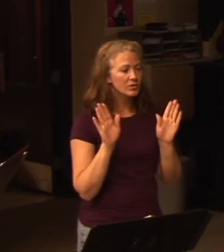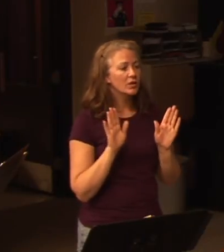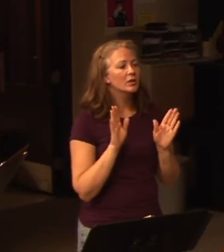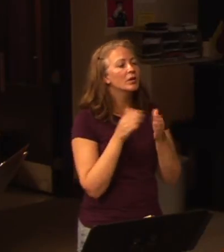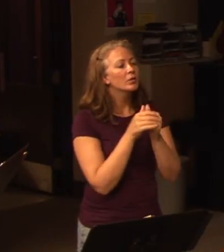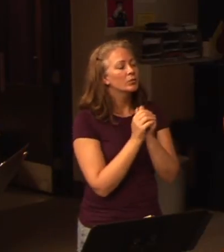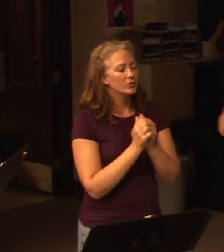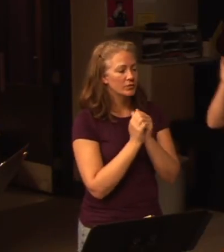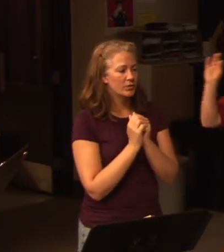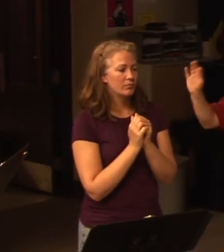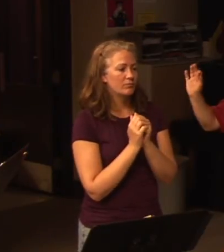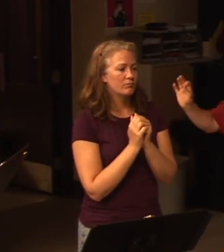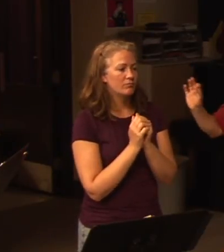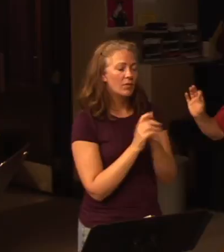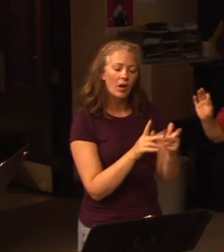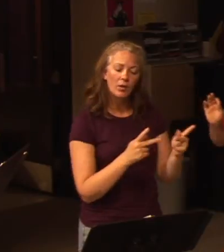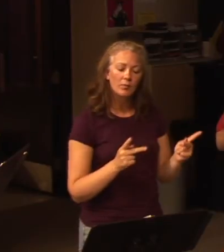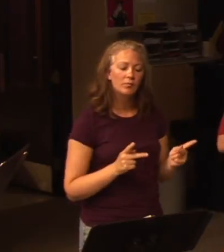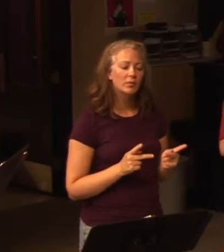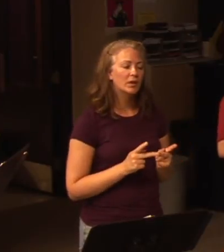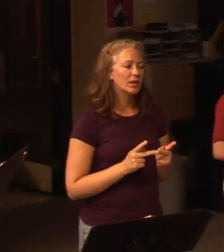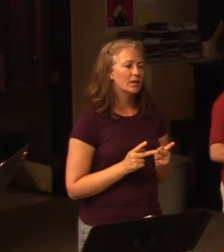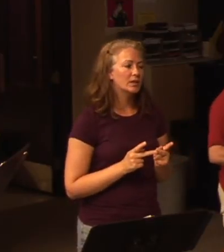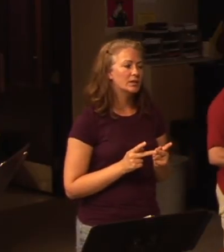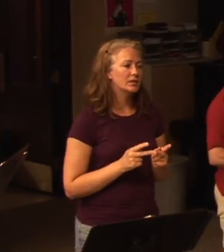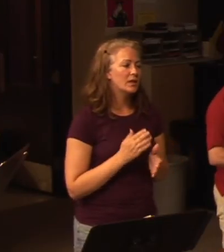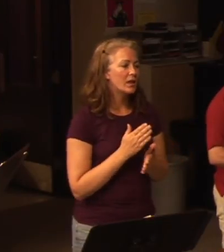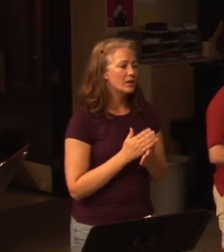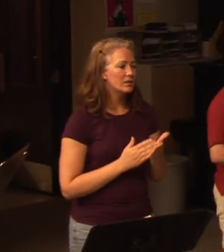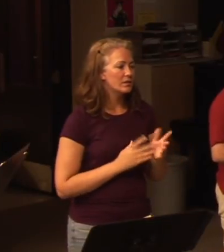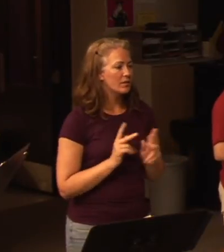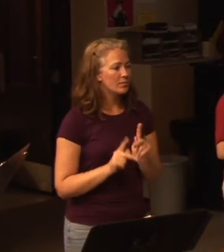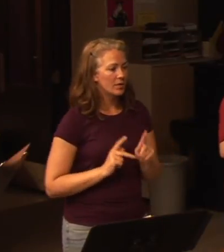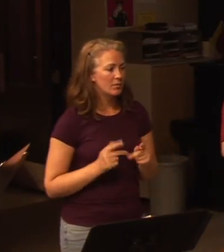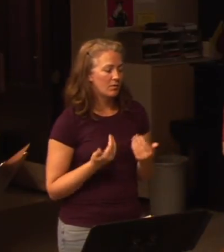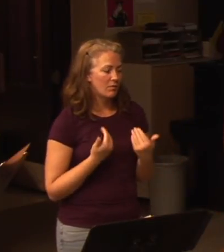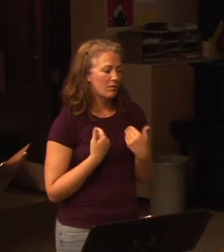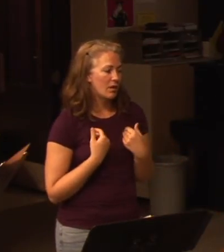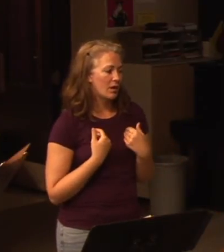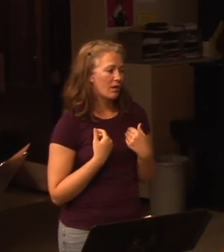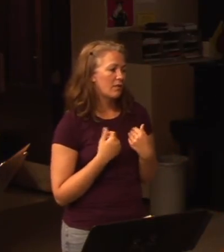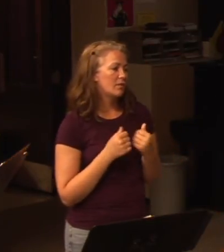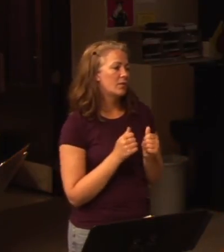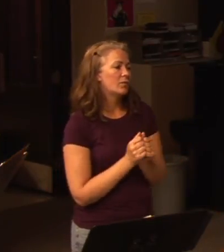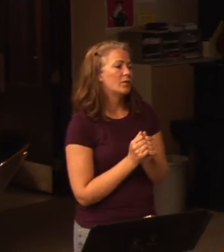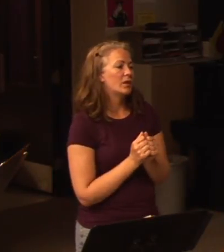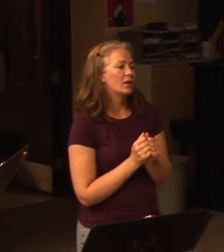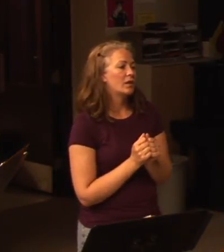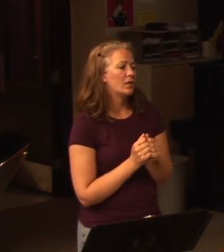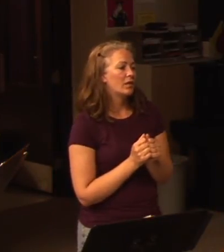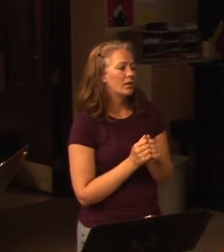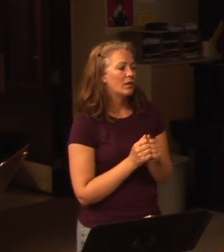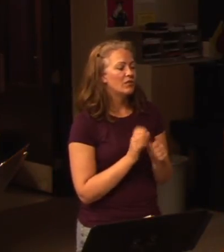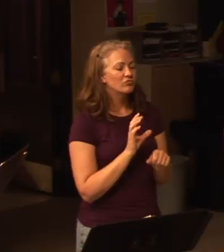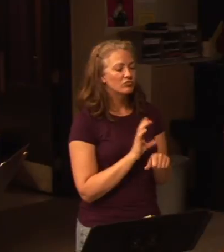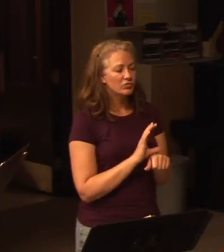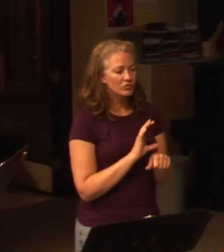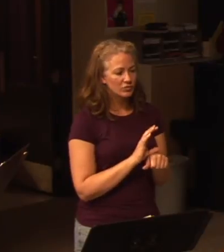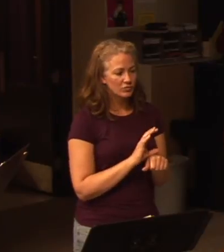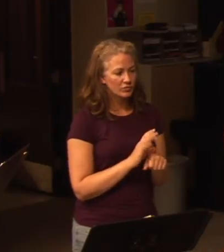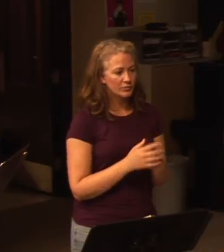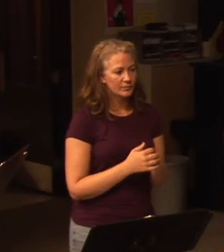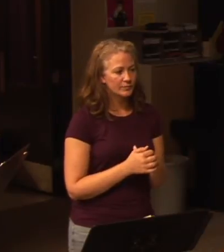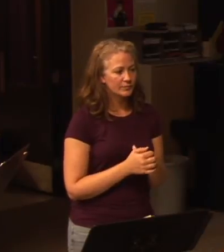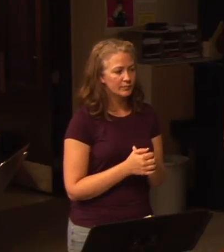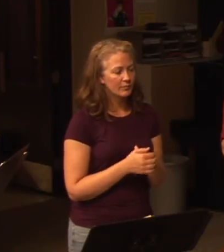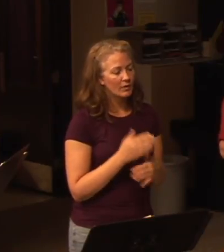a place that a lot of those folks outside the church already have their opinions. Like in that YouTube video, you know, if you ask them, what do you feel about Sunday church